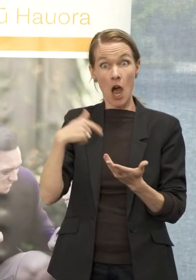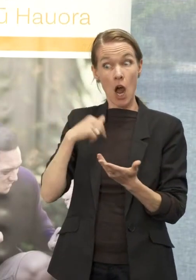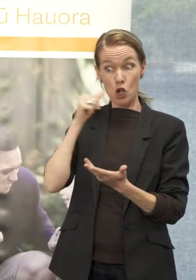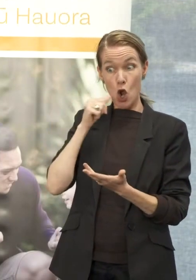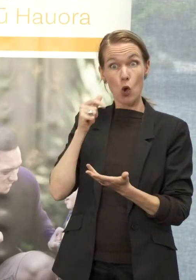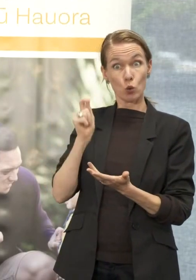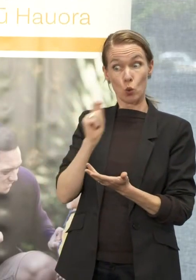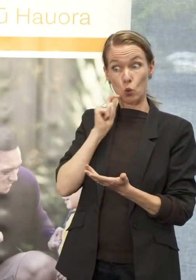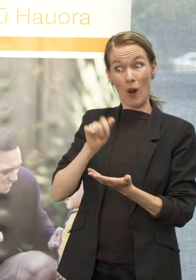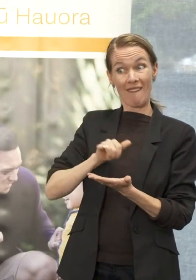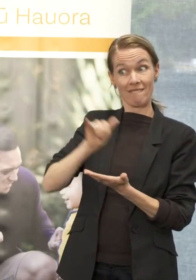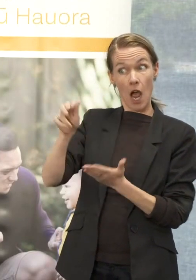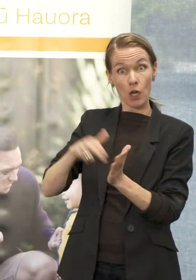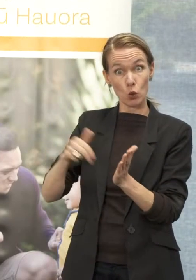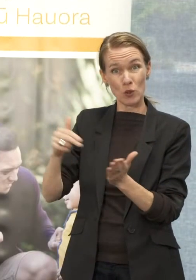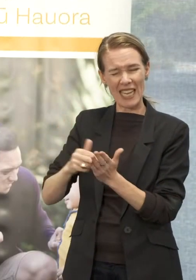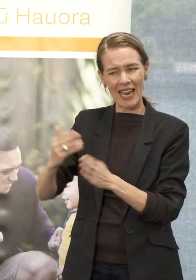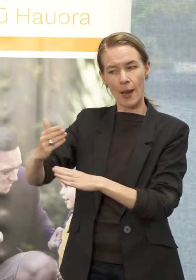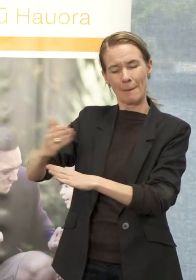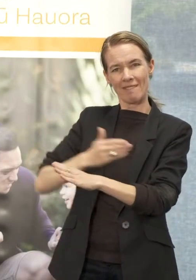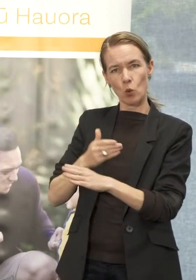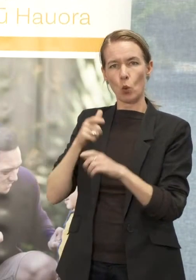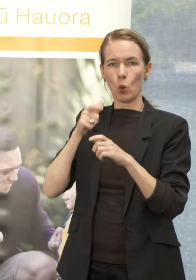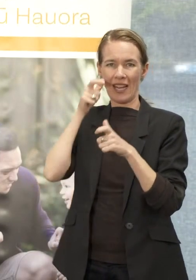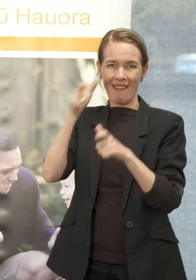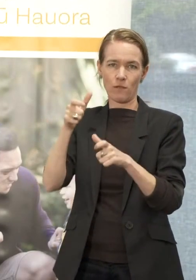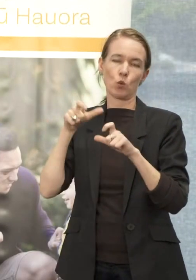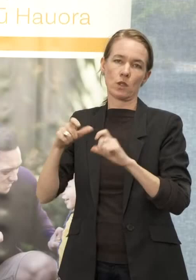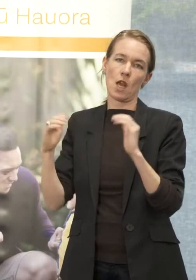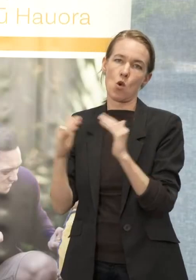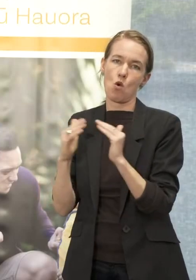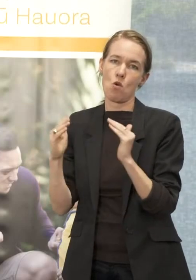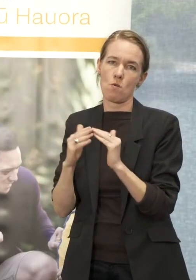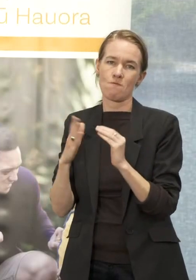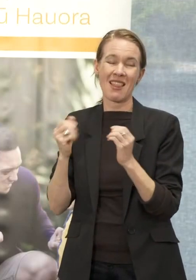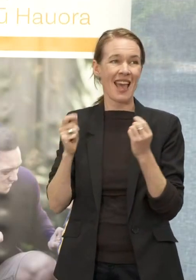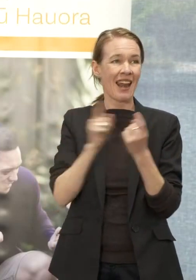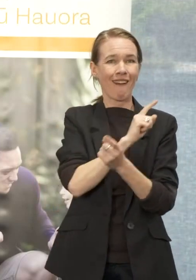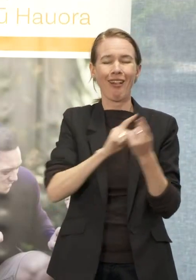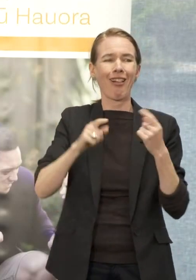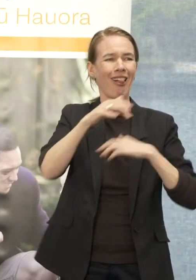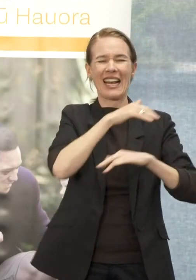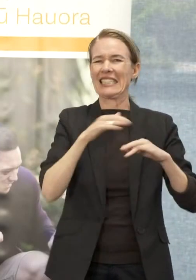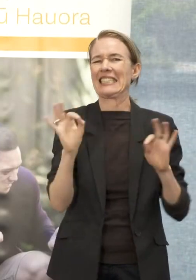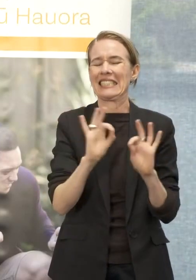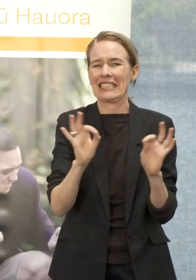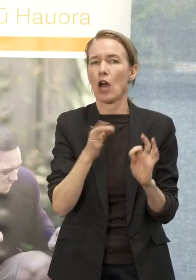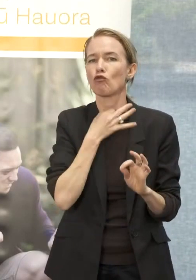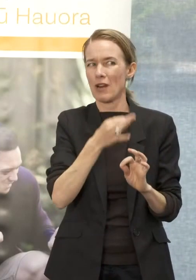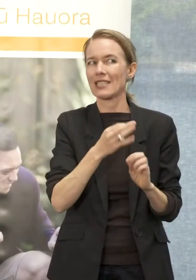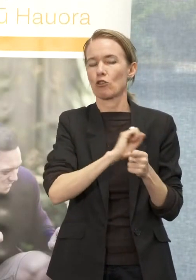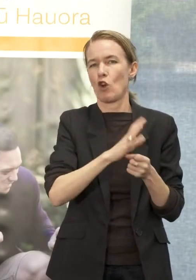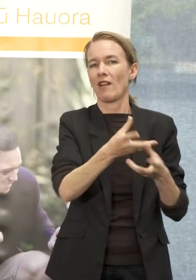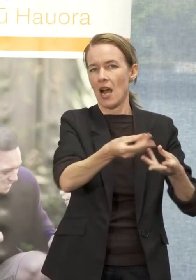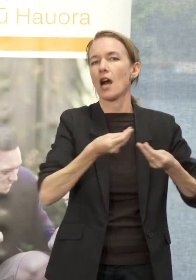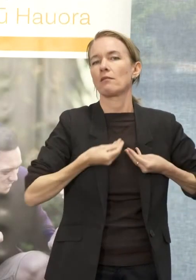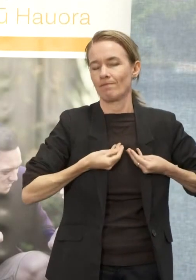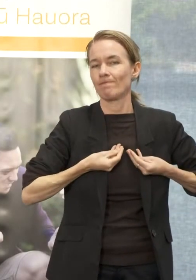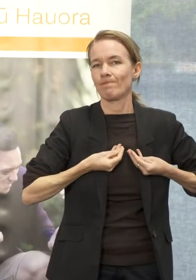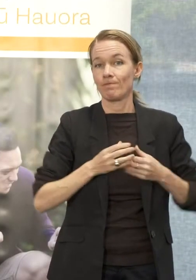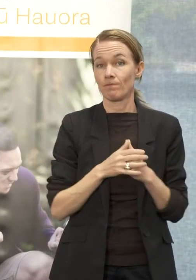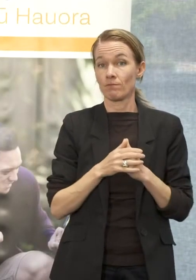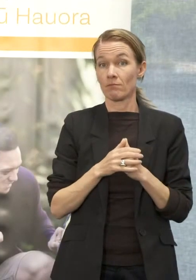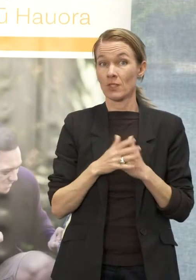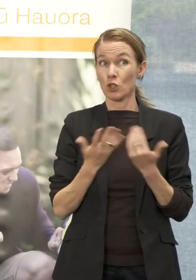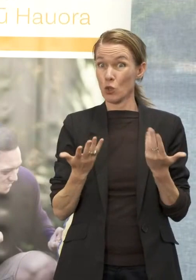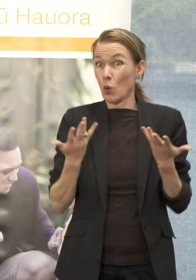us if you minimise your exposure to COVID if you're in a country where there is a lot of COVID around. And most of the